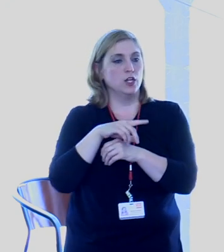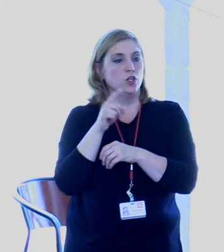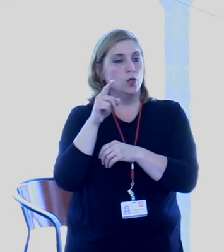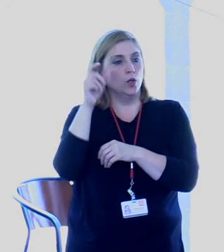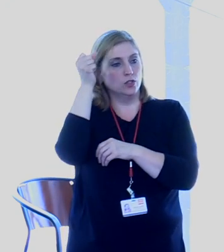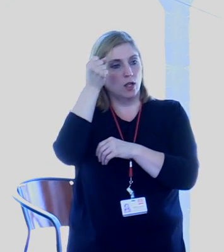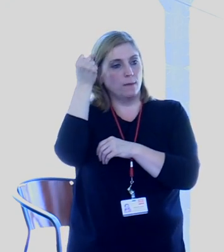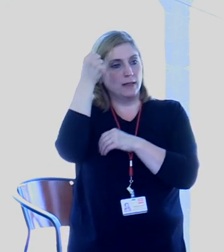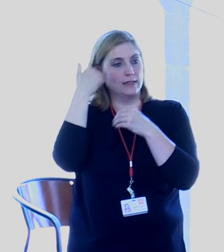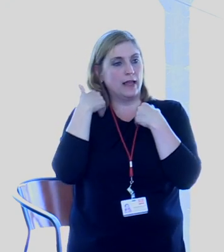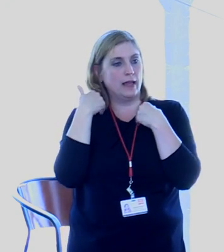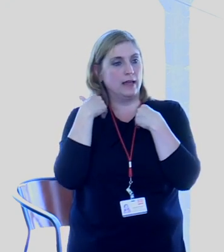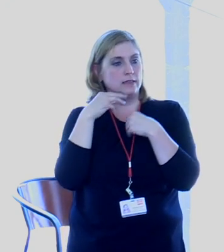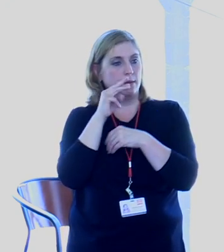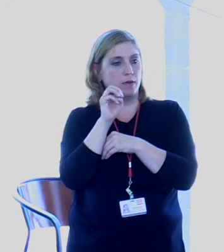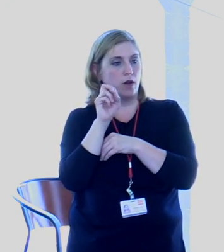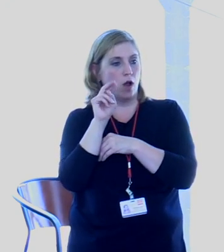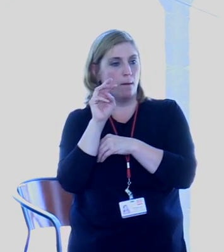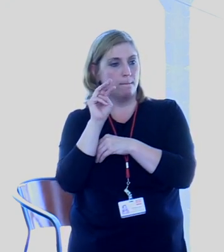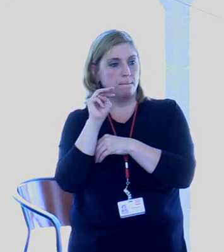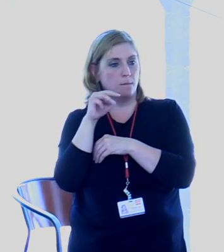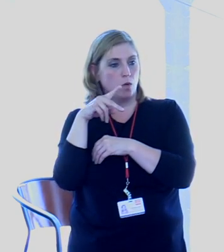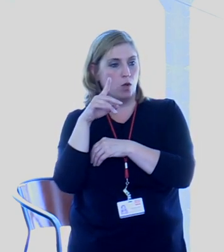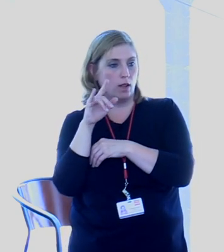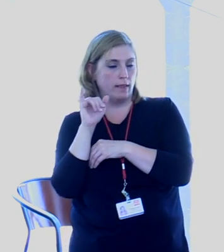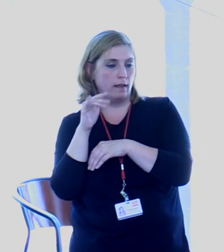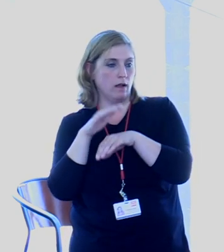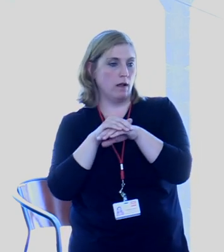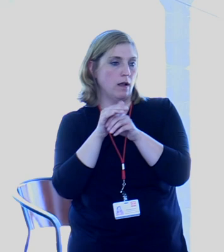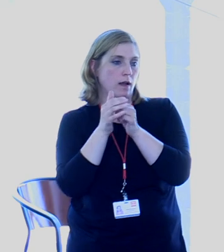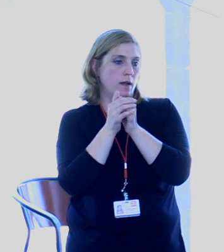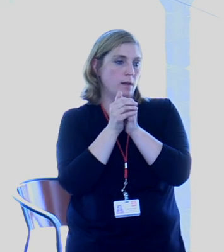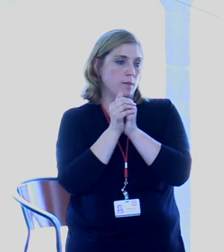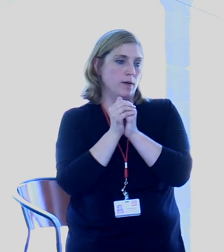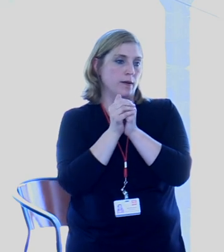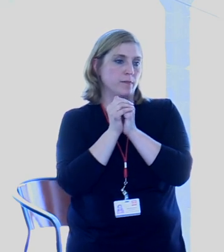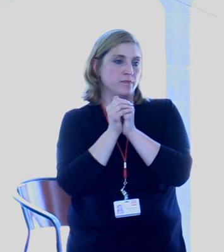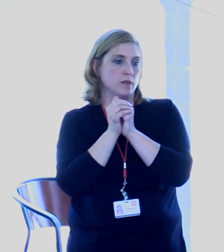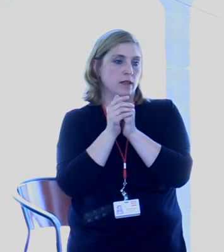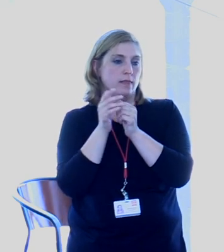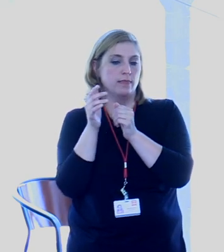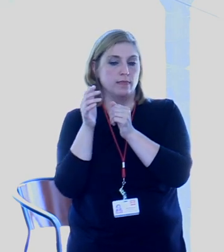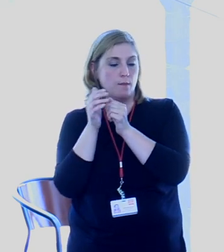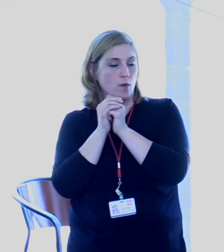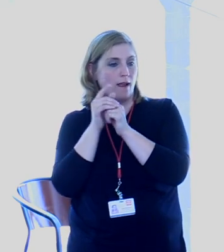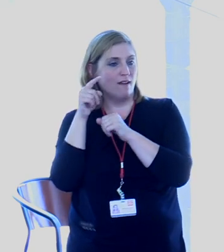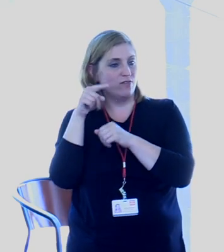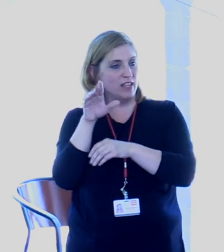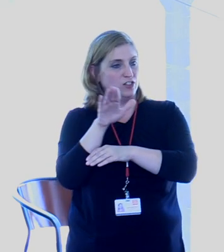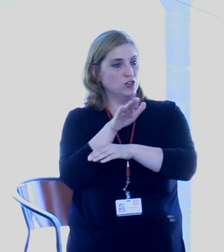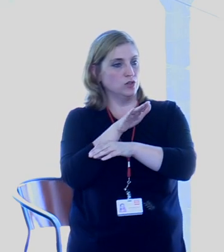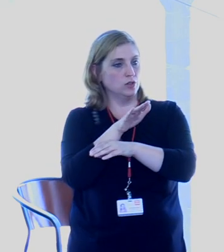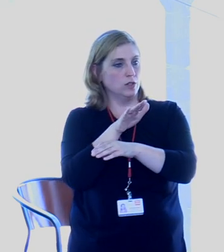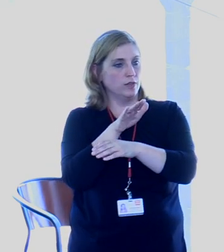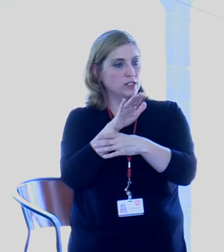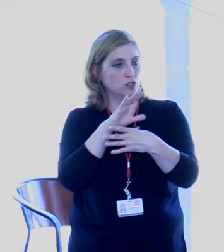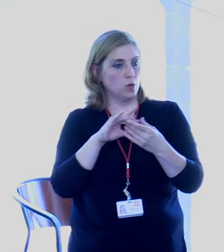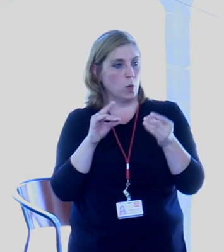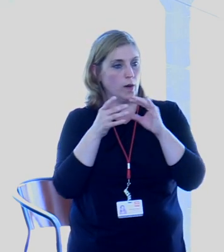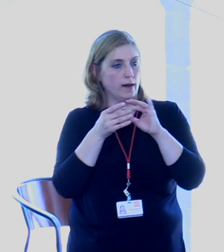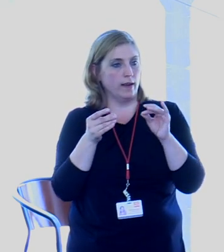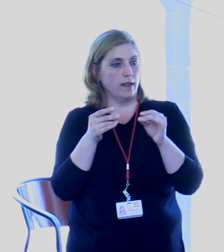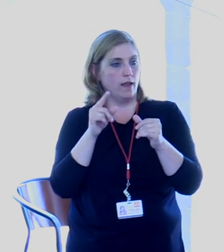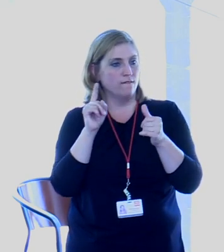a monopoly on prayer, and we start to develop these prayers of Solomon. So the prayer of this story in